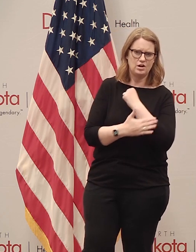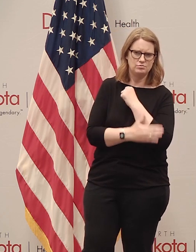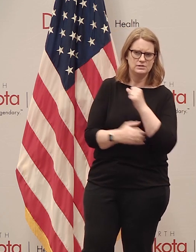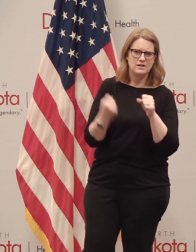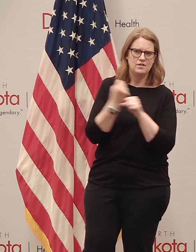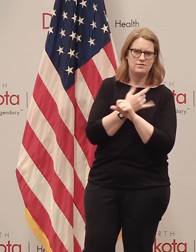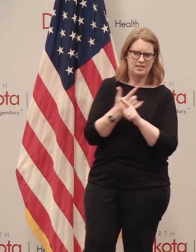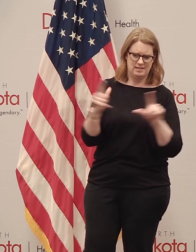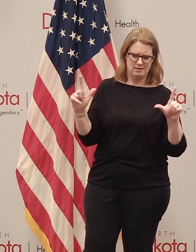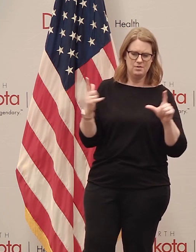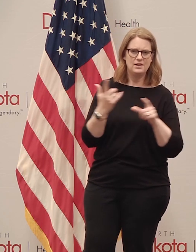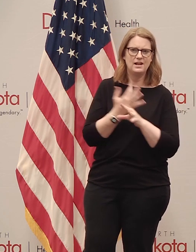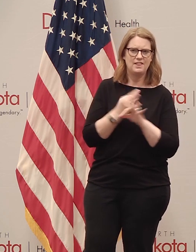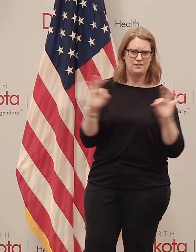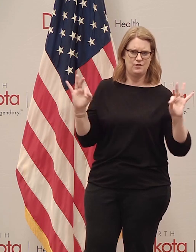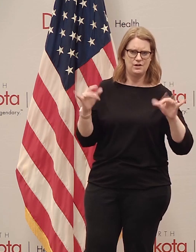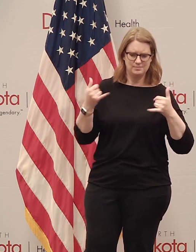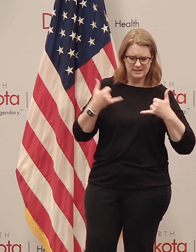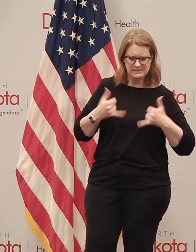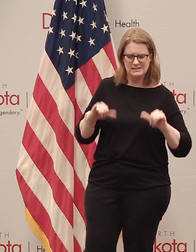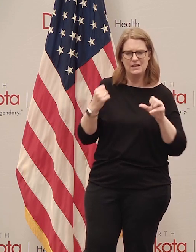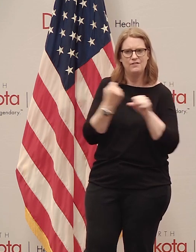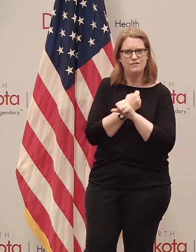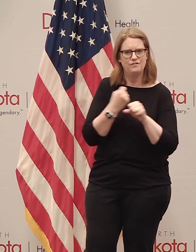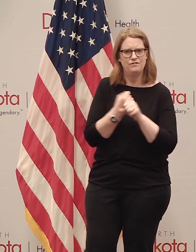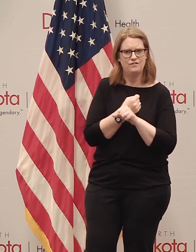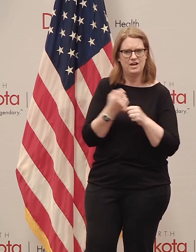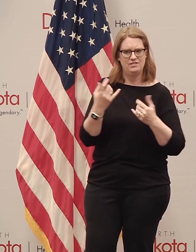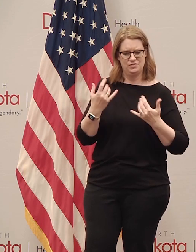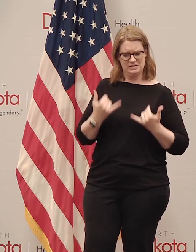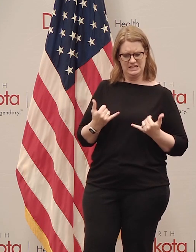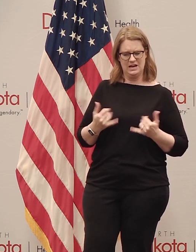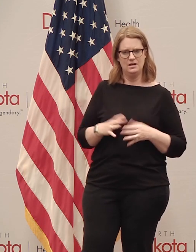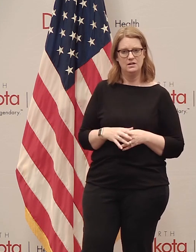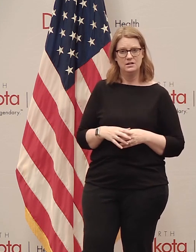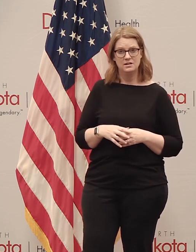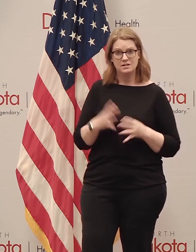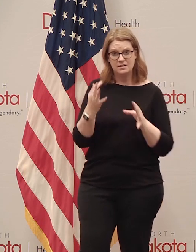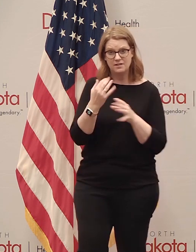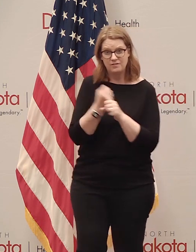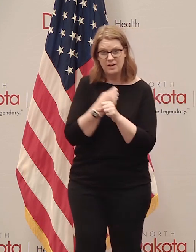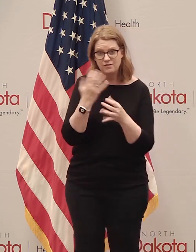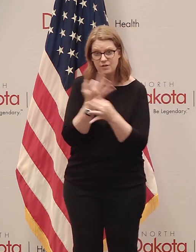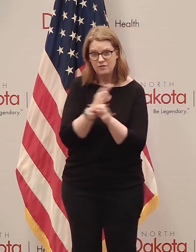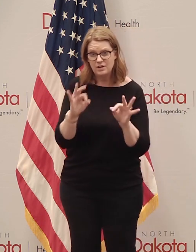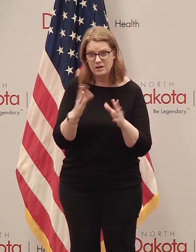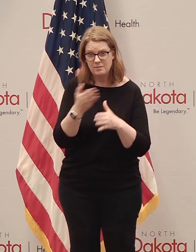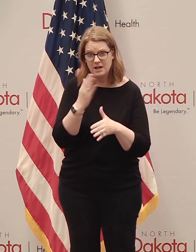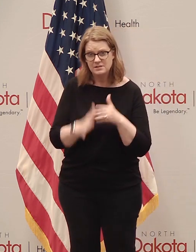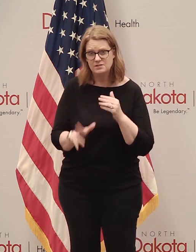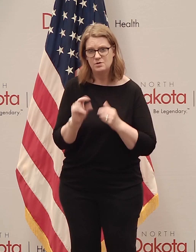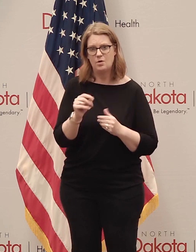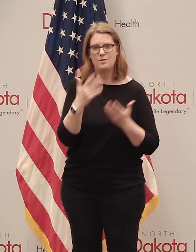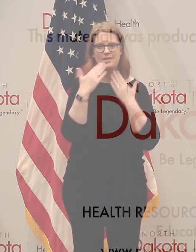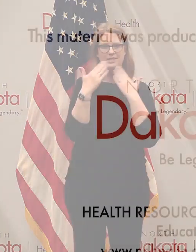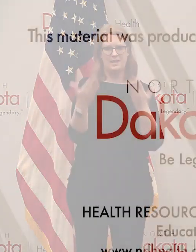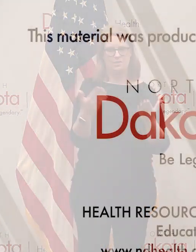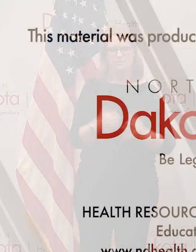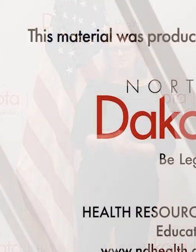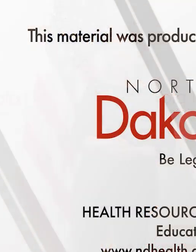and freedom that we're still fighting for every day. The fight for freedom never ends, and it's alive and well here in North Dakota. Thank you all.